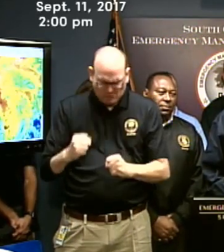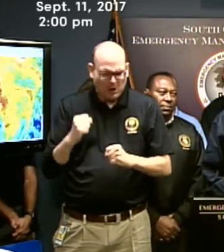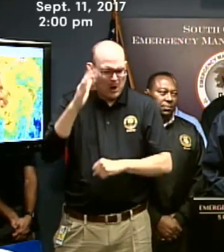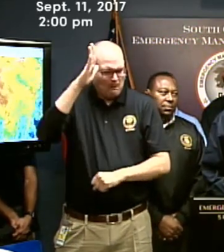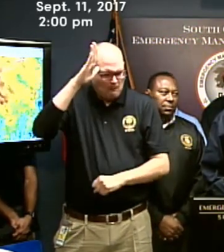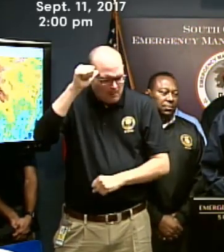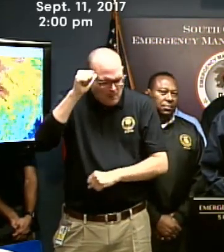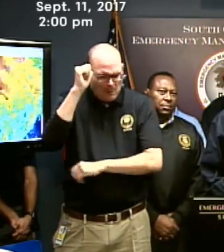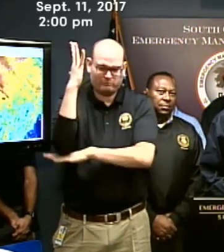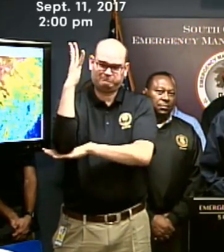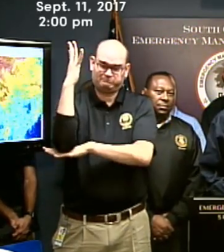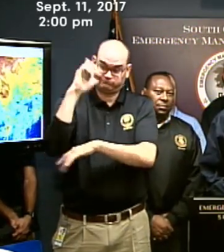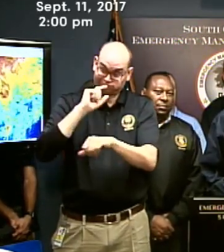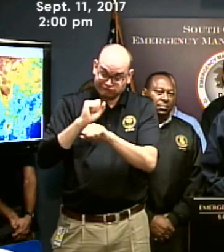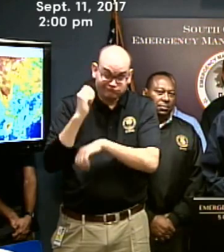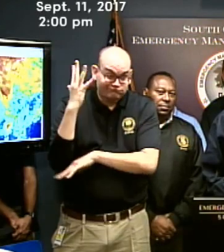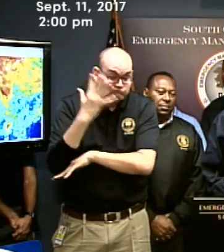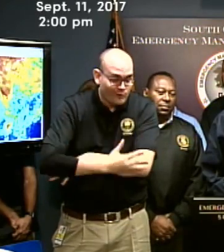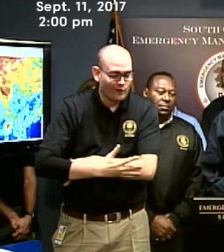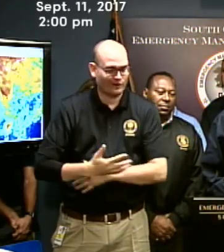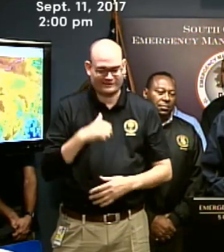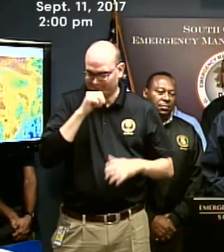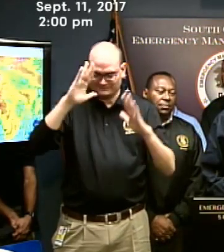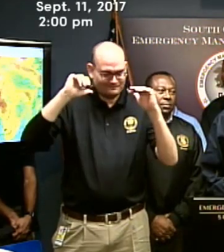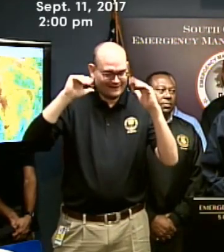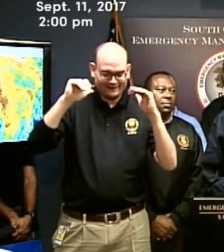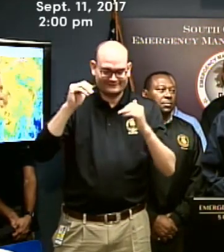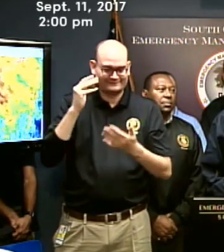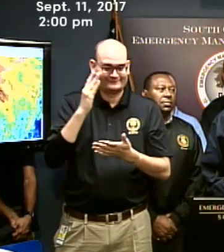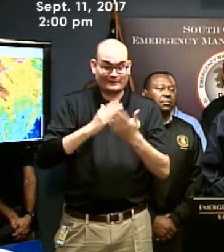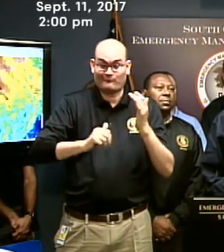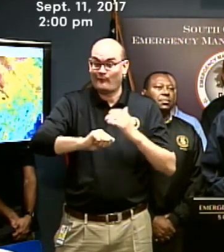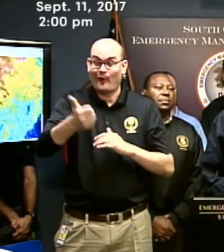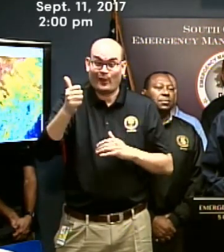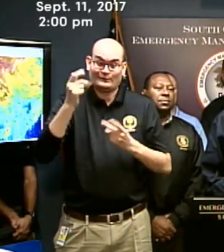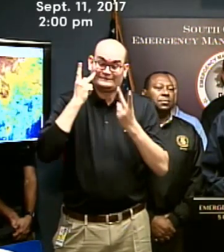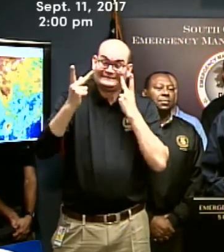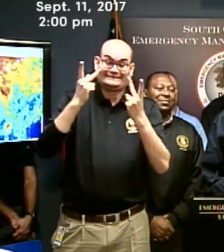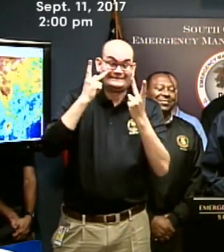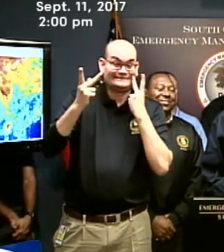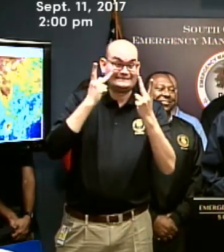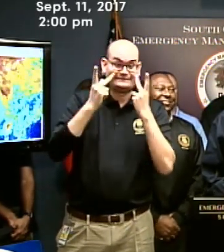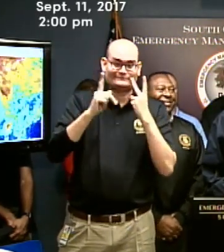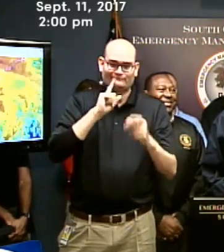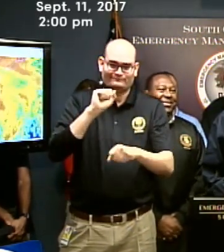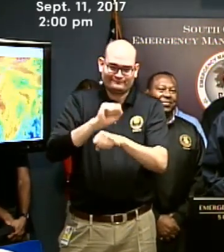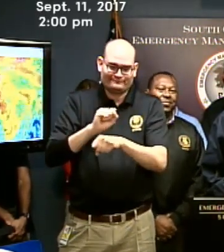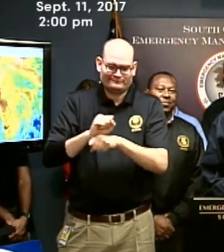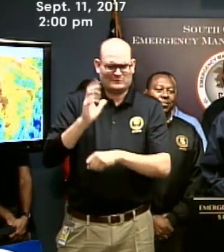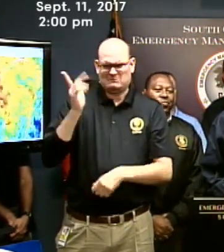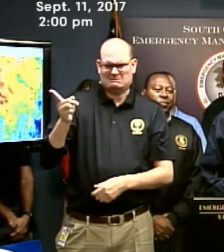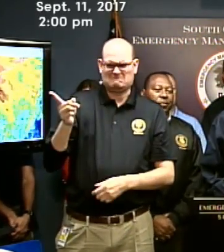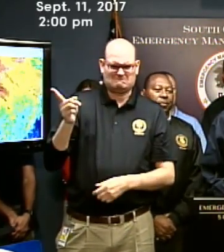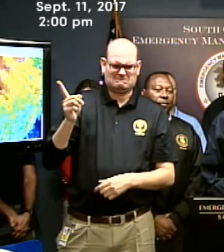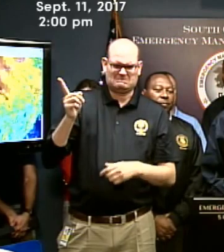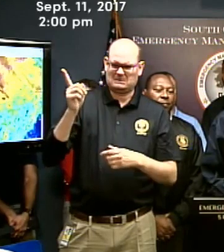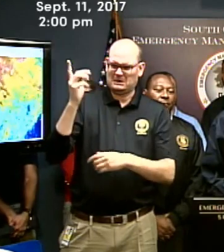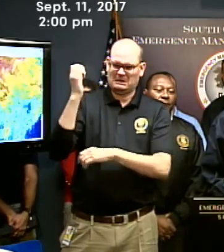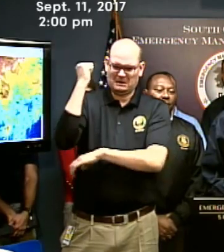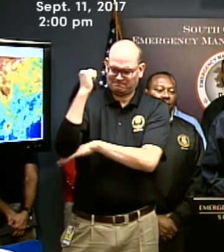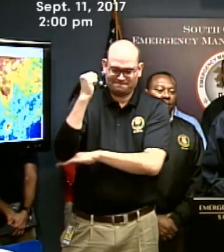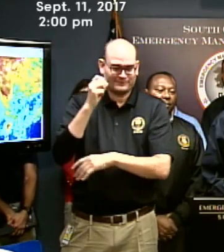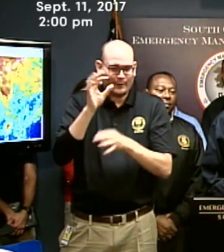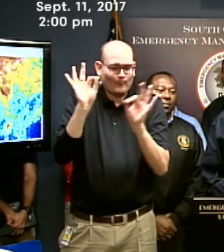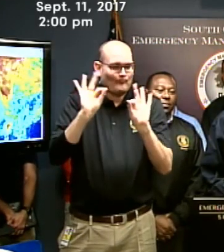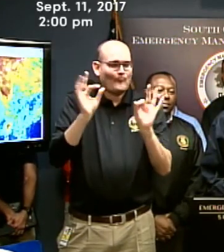some others we thought we'd see around town that we'd expect to fall. They haven't fallen, but that one did. As far as you're aware, everyone who lives